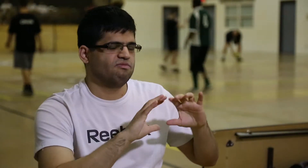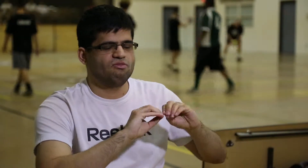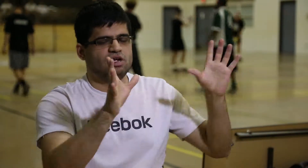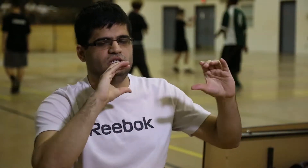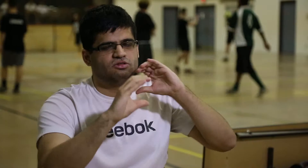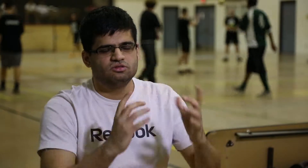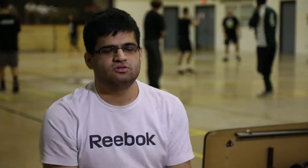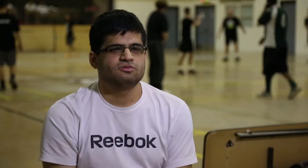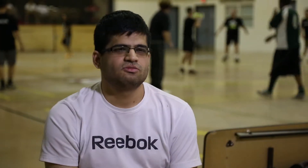to communicate here.